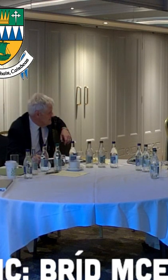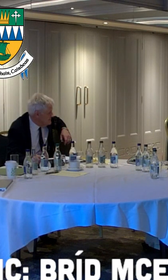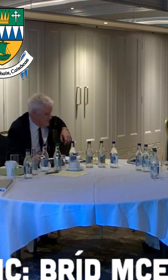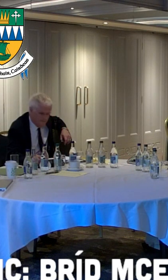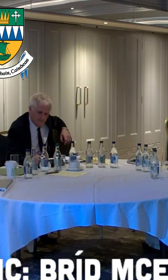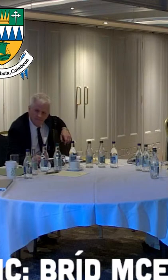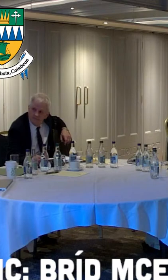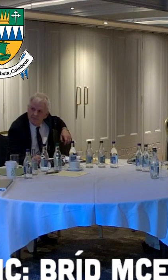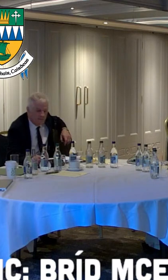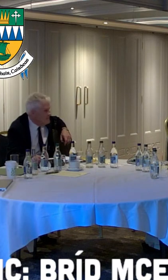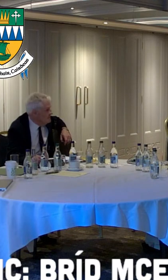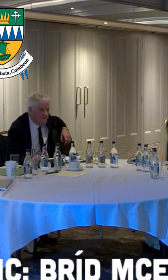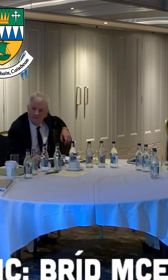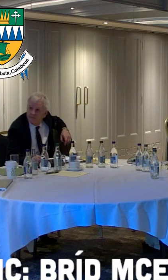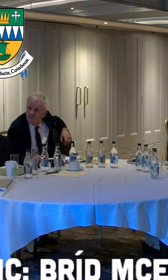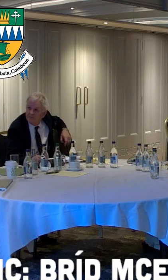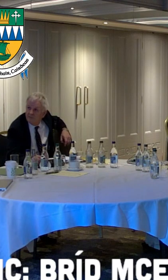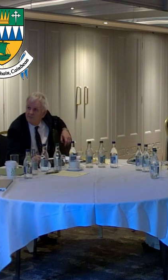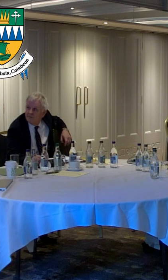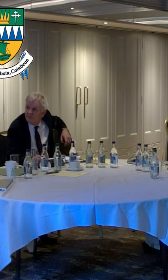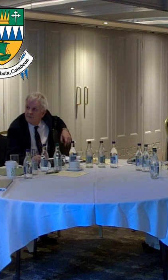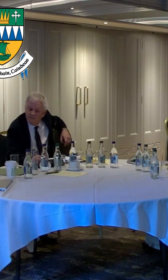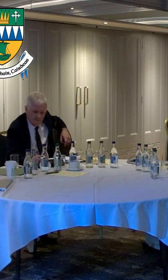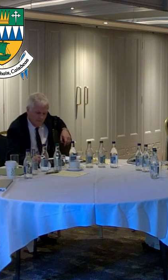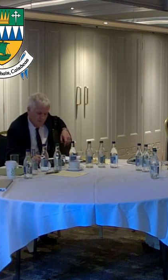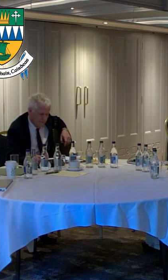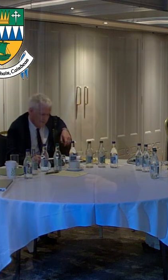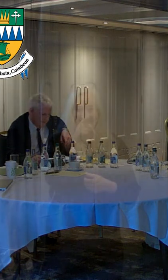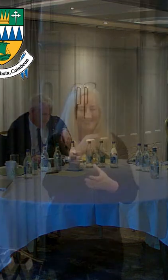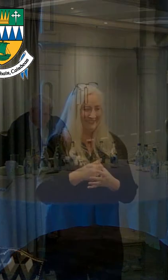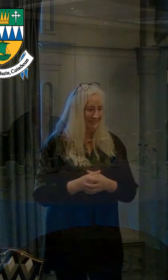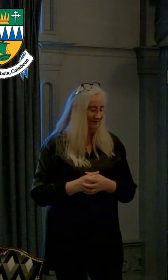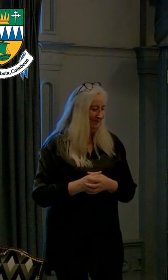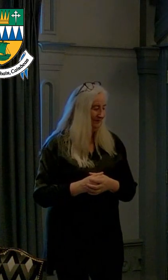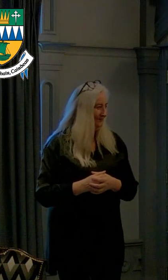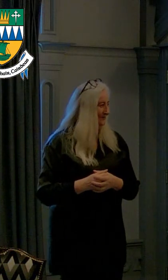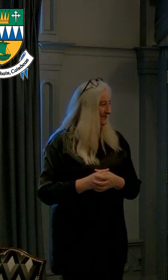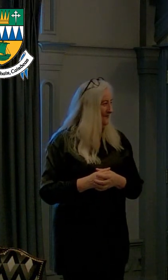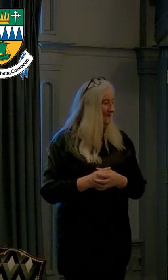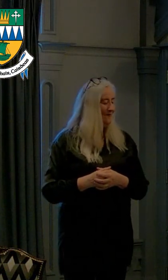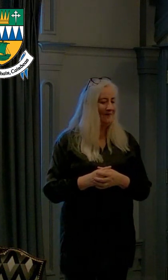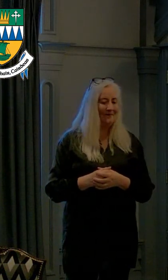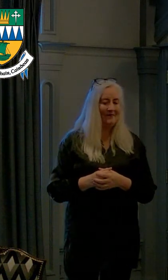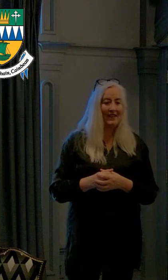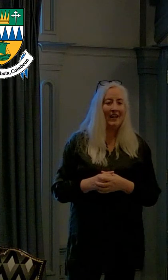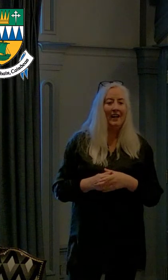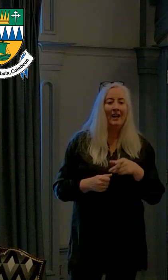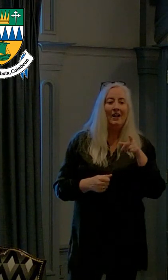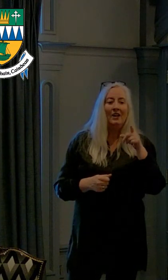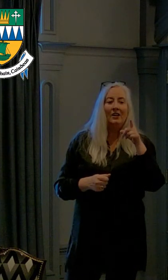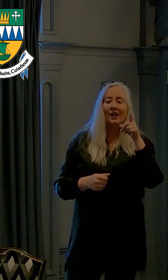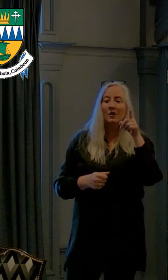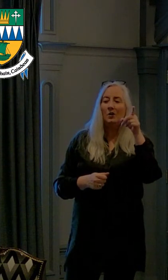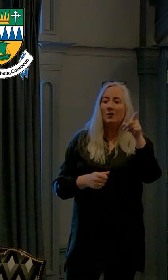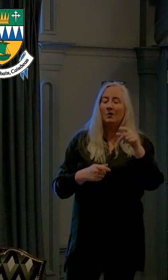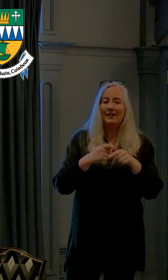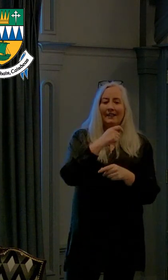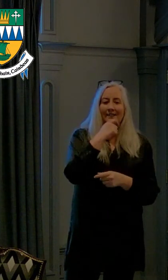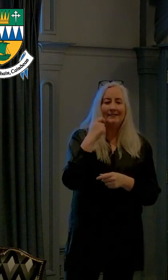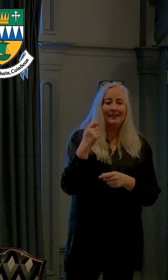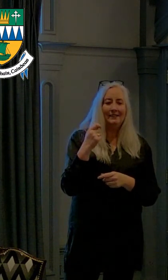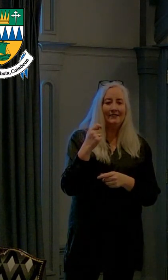I have one question, maybe, Anne-Marie, if you didn't mind or whatever. You know, when you were chatting there, you were talking just about the action, you